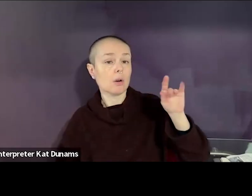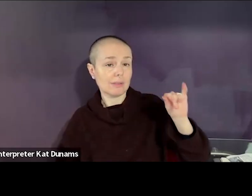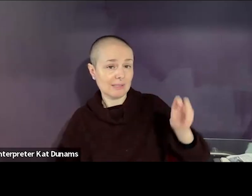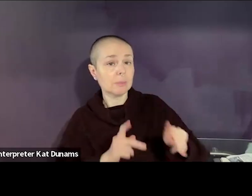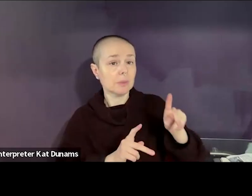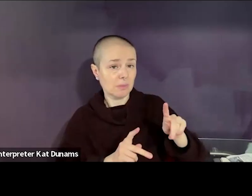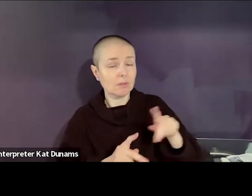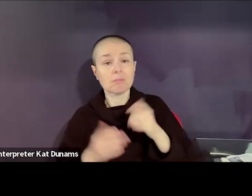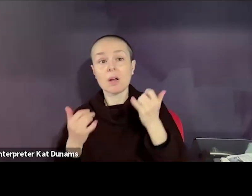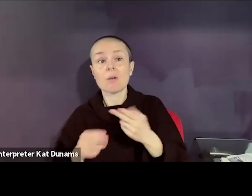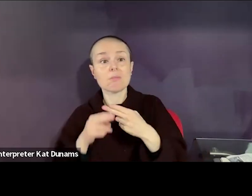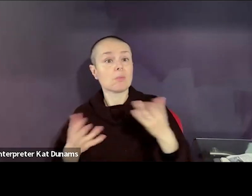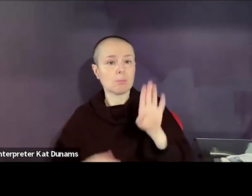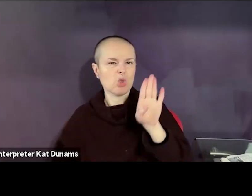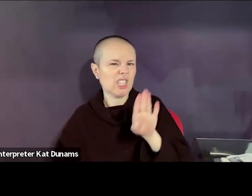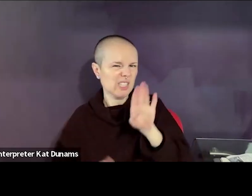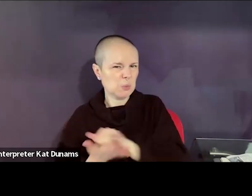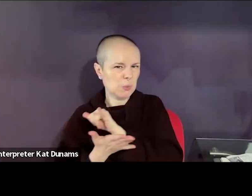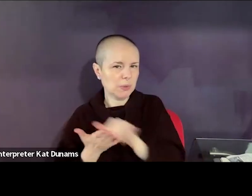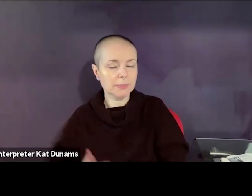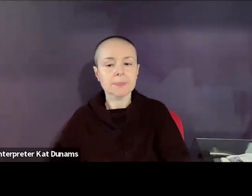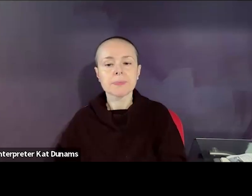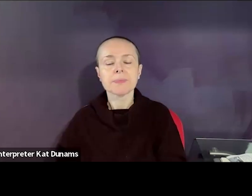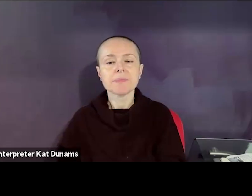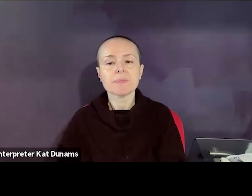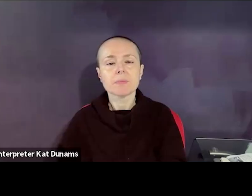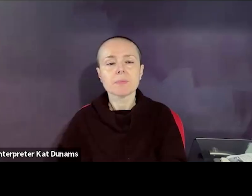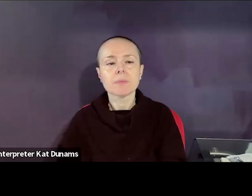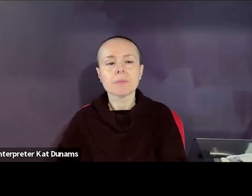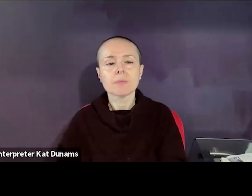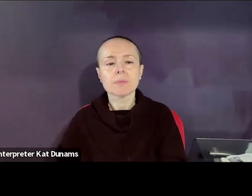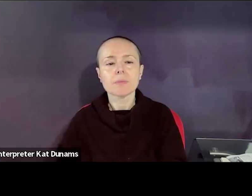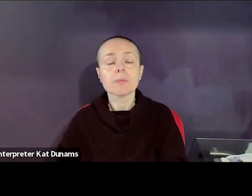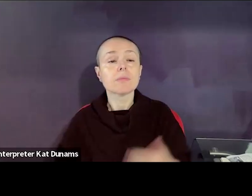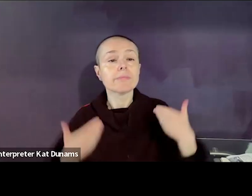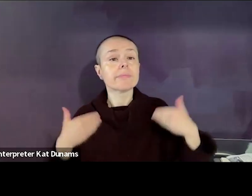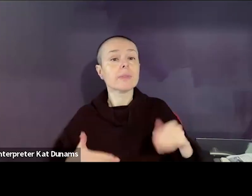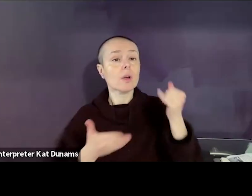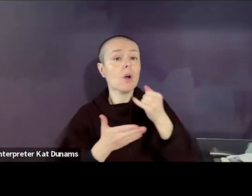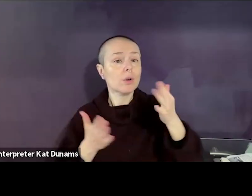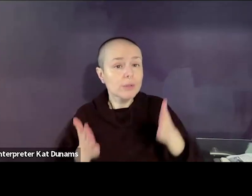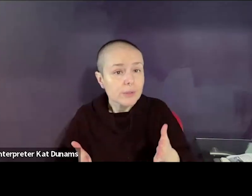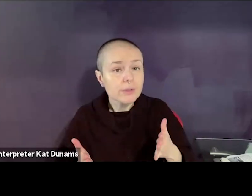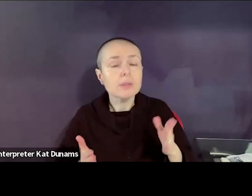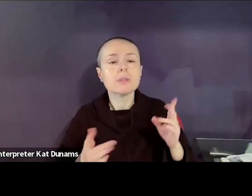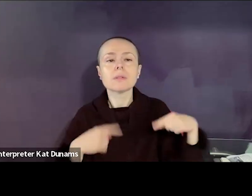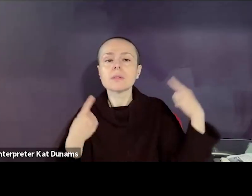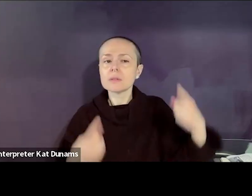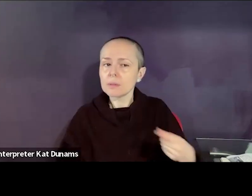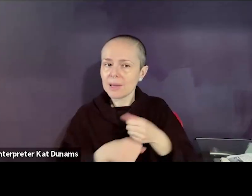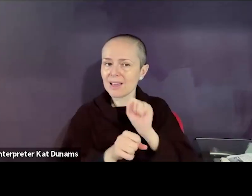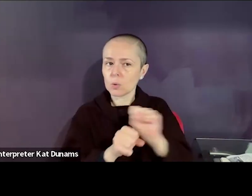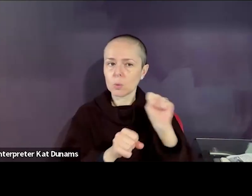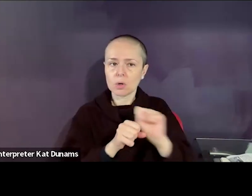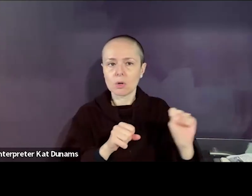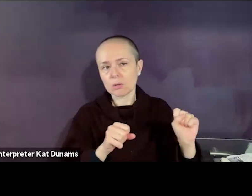otherwise known, currently known as Brooklyn. So I am an artist, have been making work here in the city for